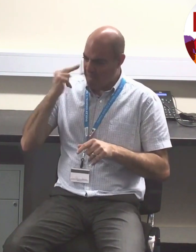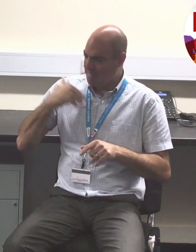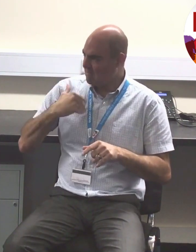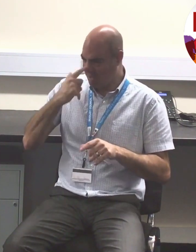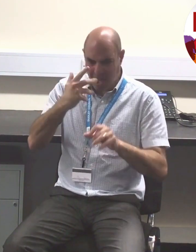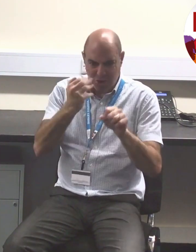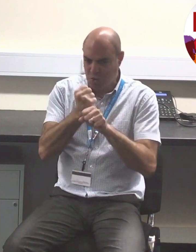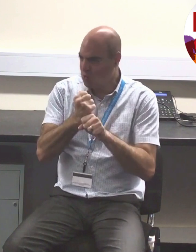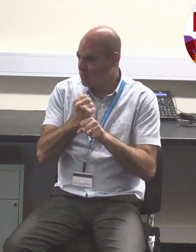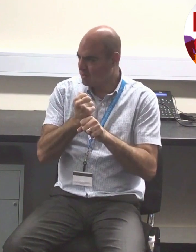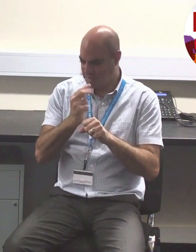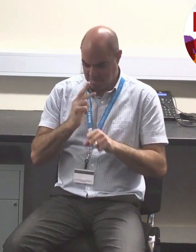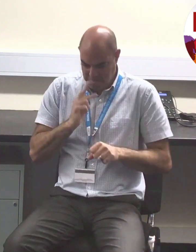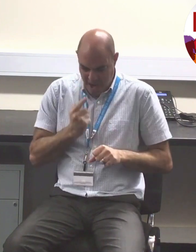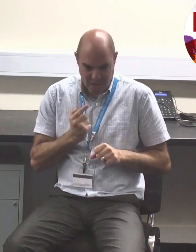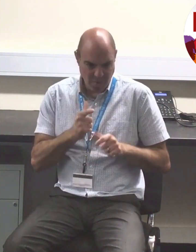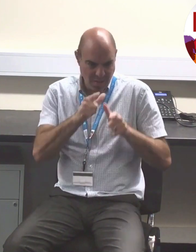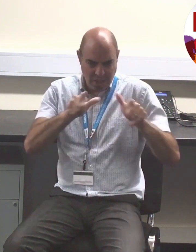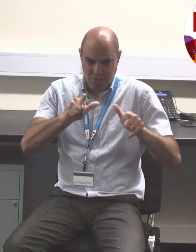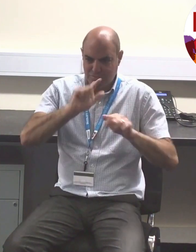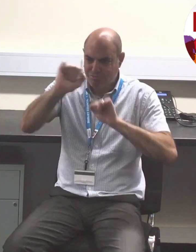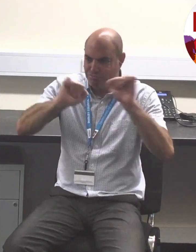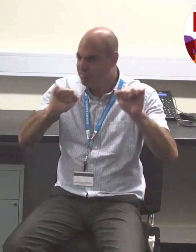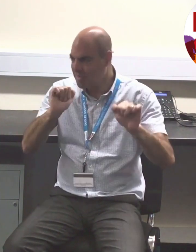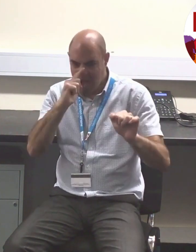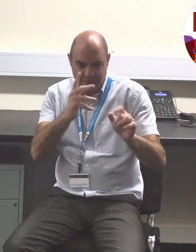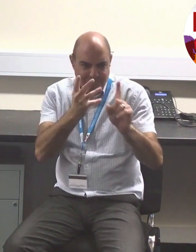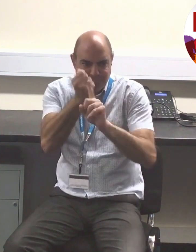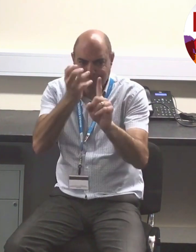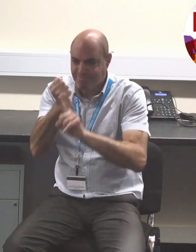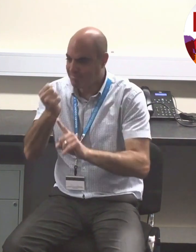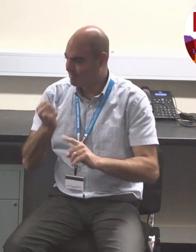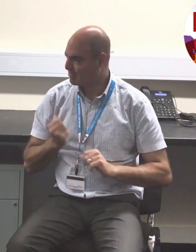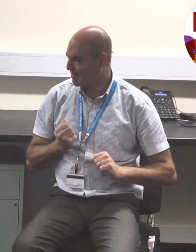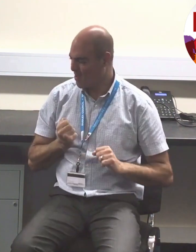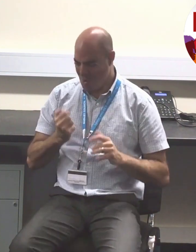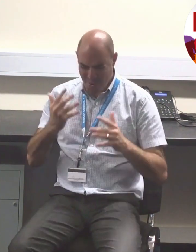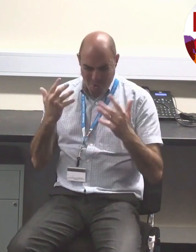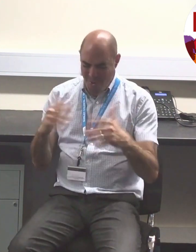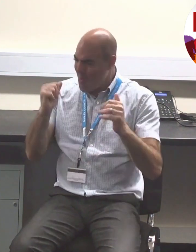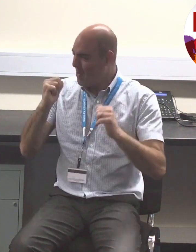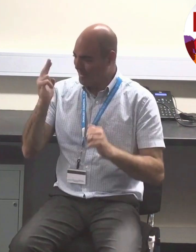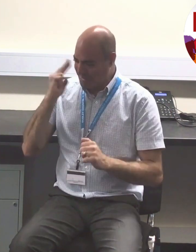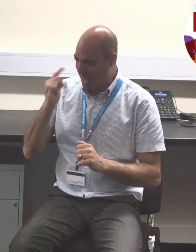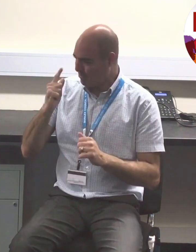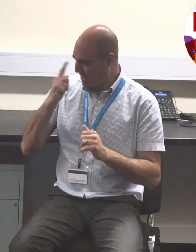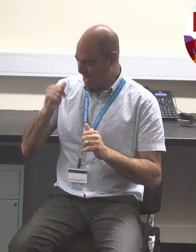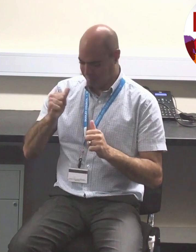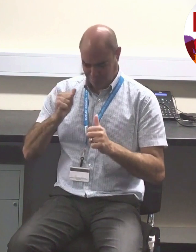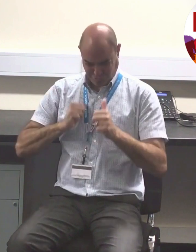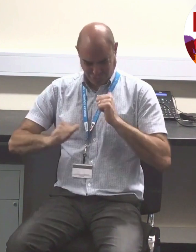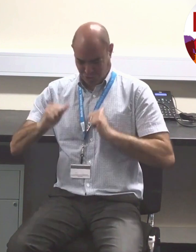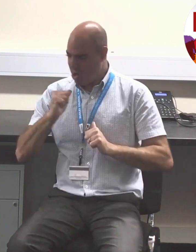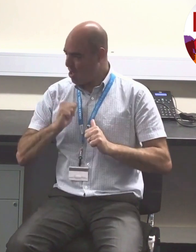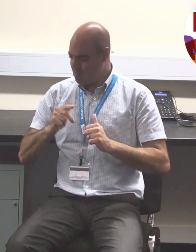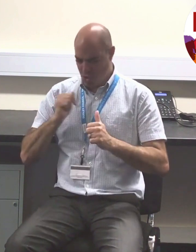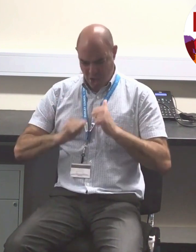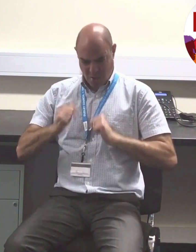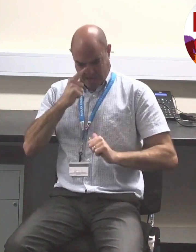I'm a little bit bilingual. So really it means that I can communicate with anybody and achieve anything. And